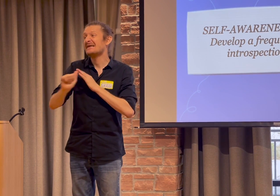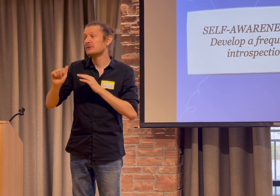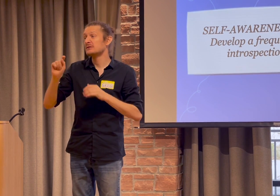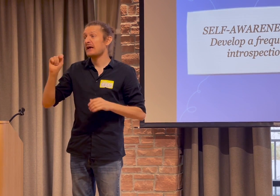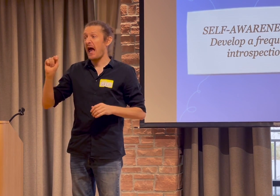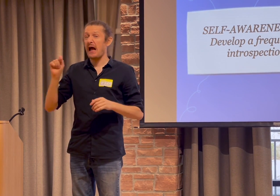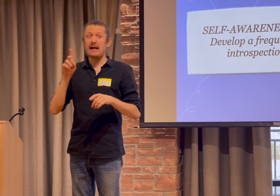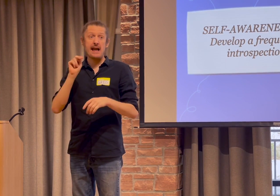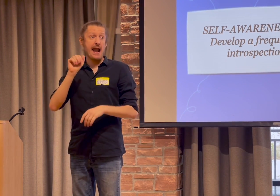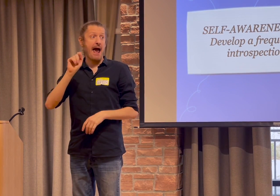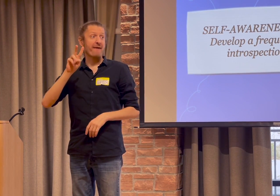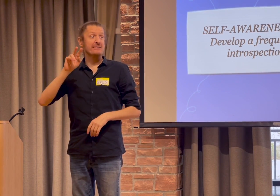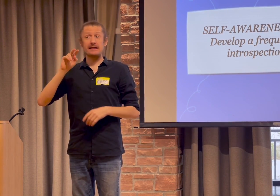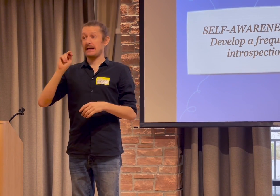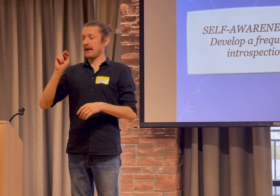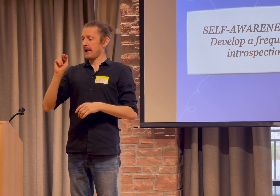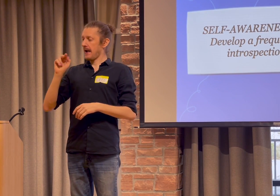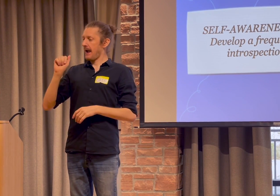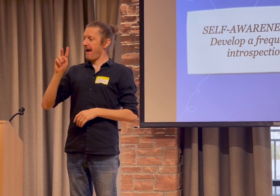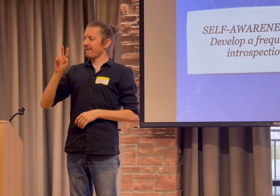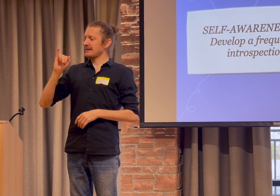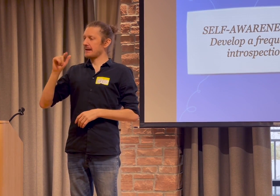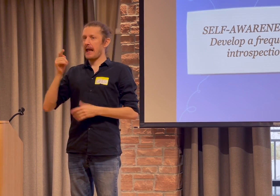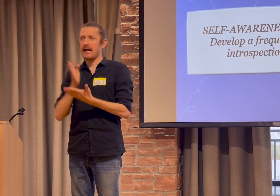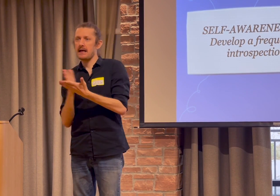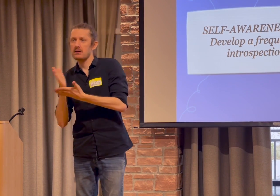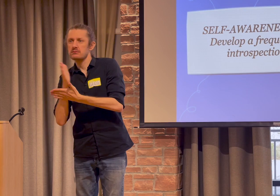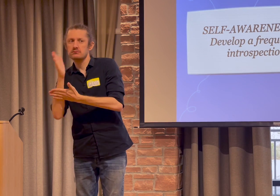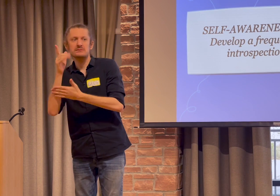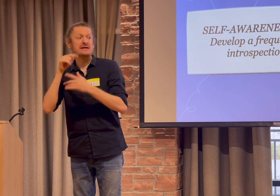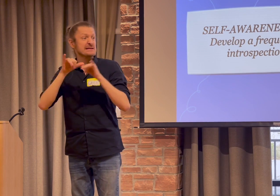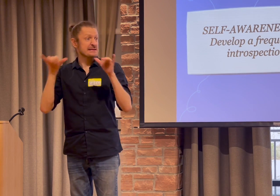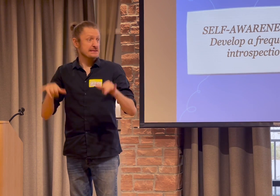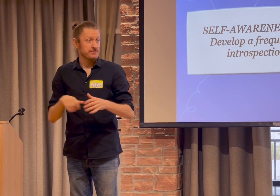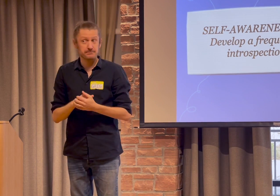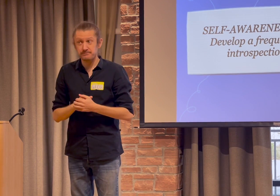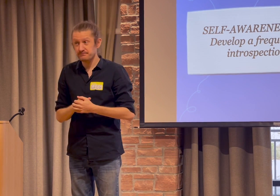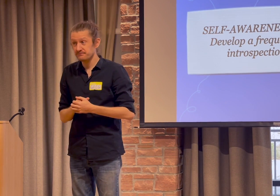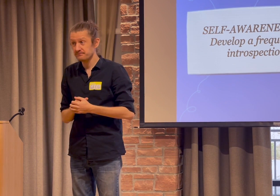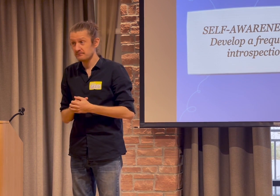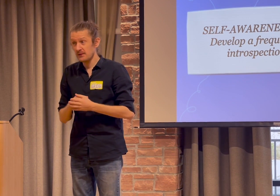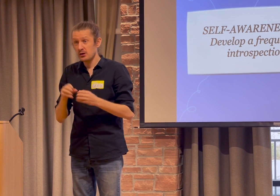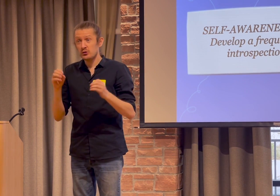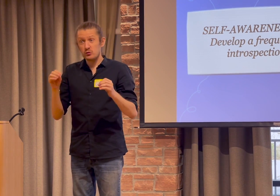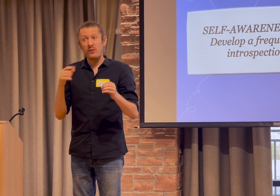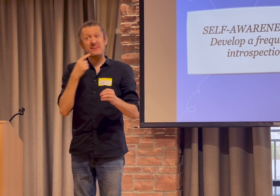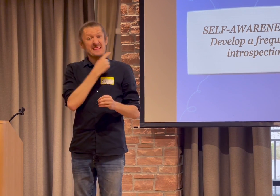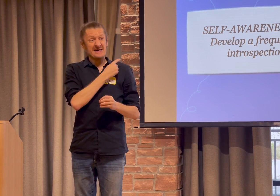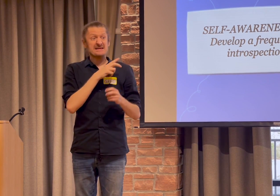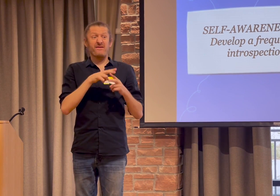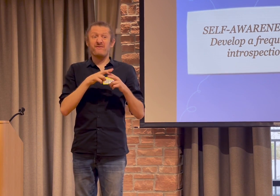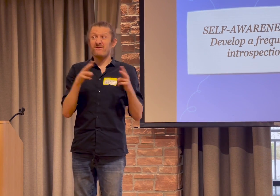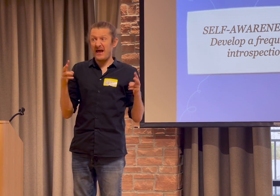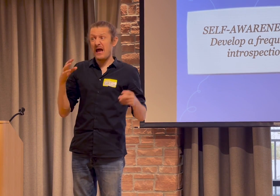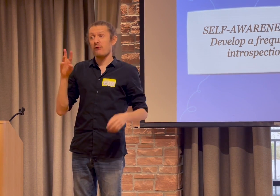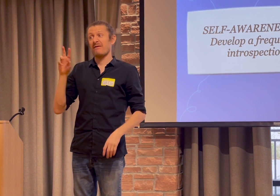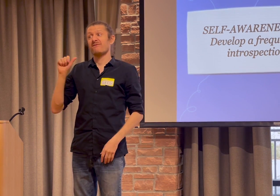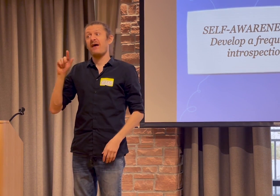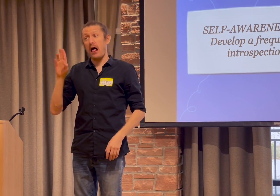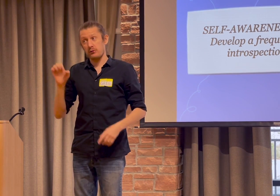be more socially aware, more tactful, more skilled at navigating the system once